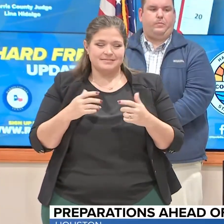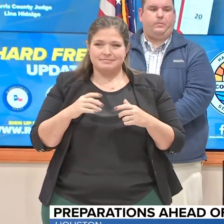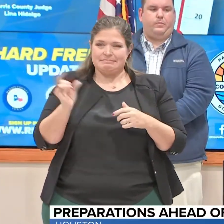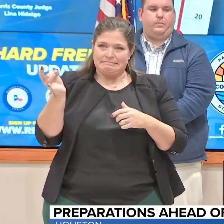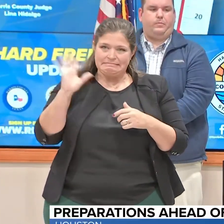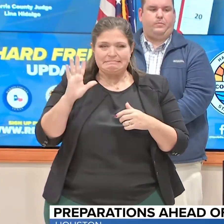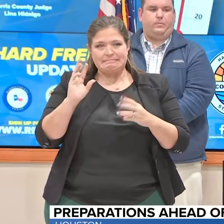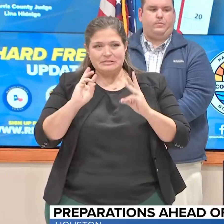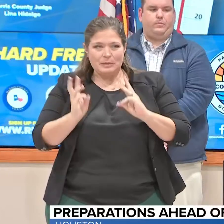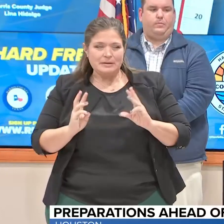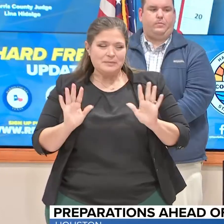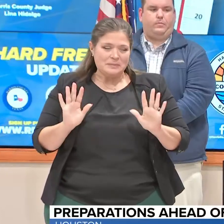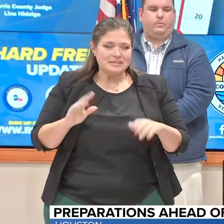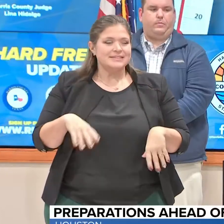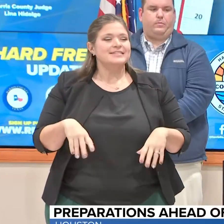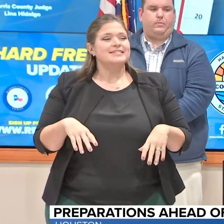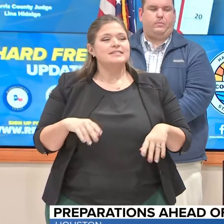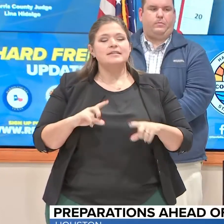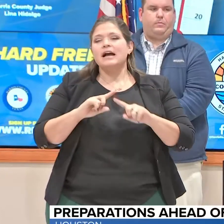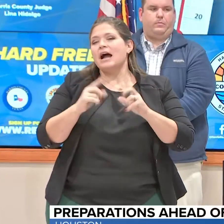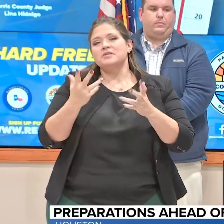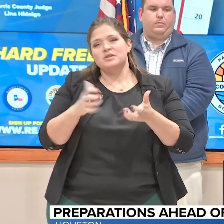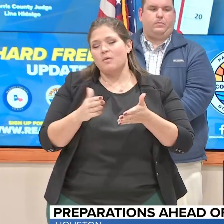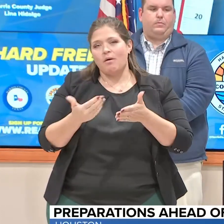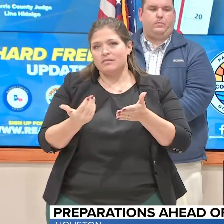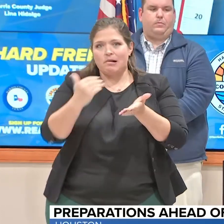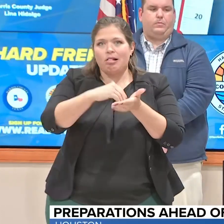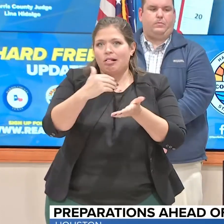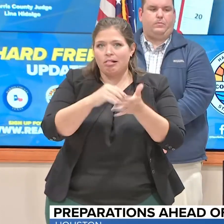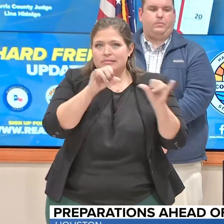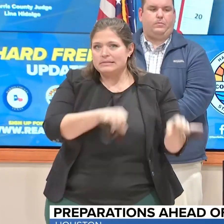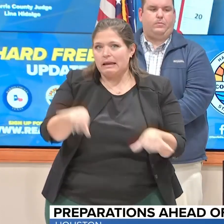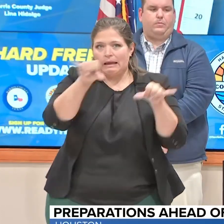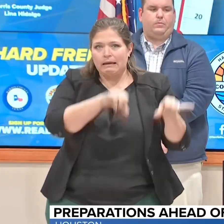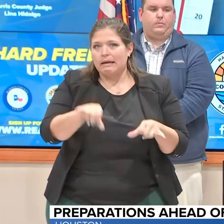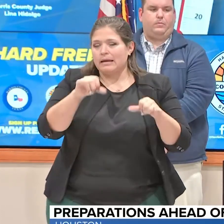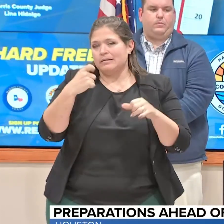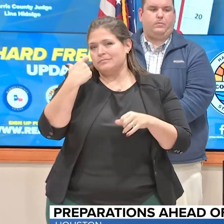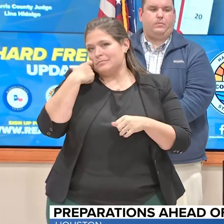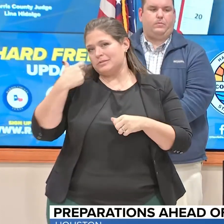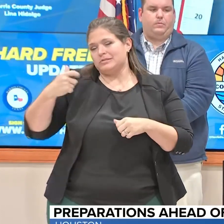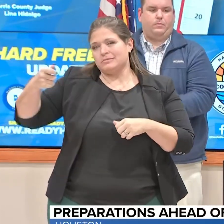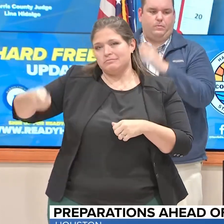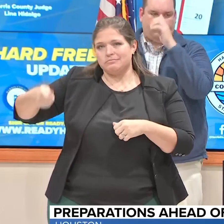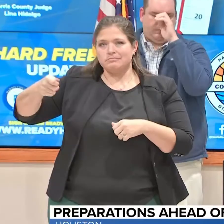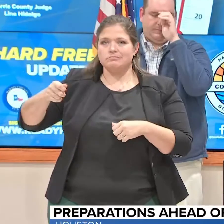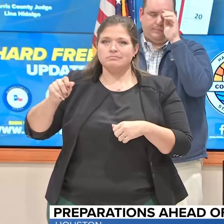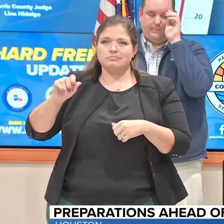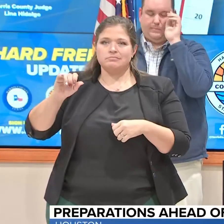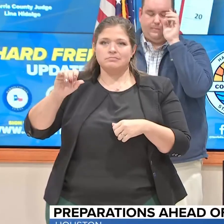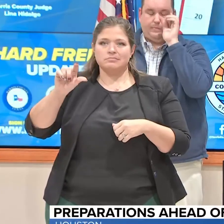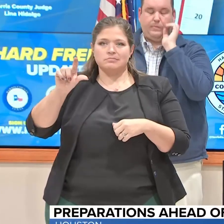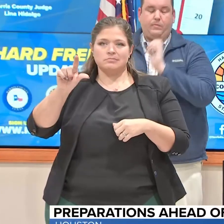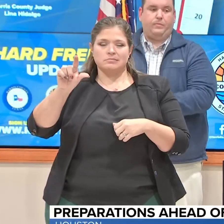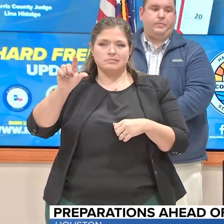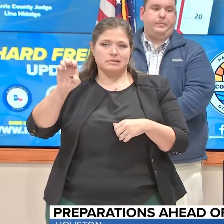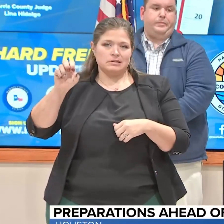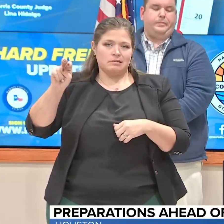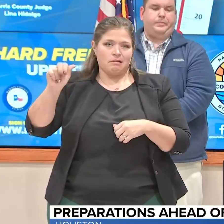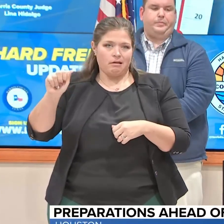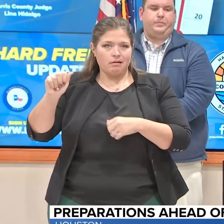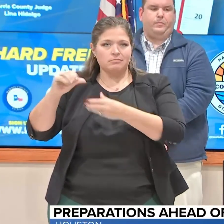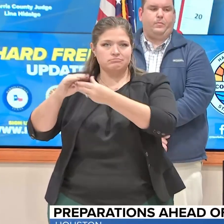extreme weather events. I don't want to repeat everything that Judge Lina Hidalgo has said. She's covered much of